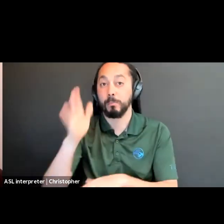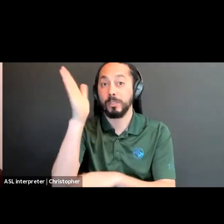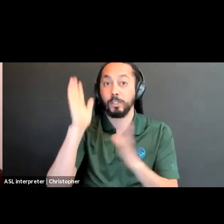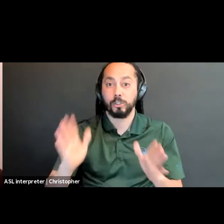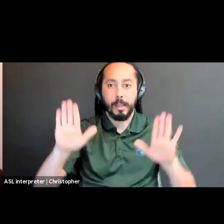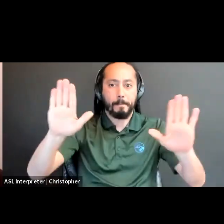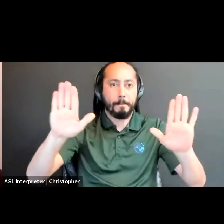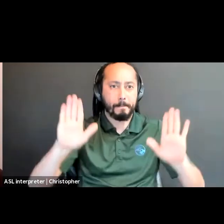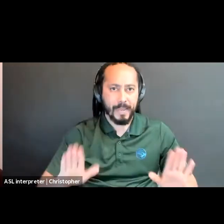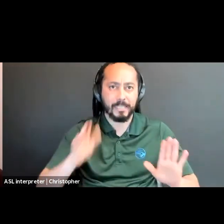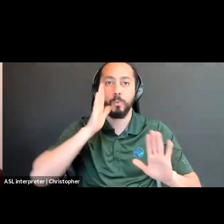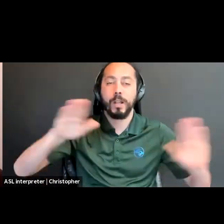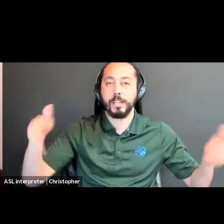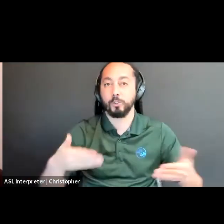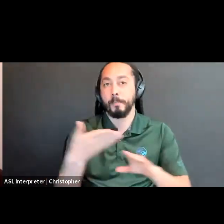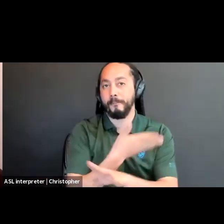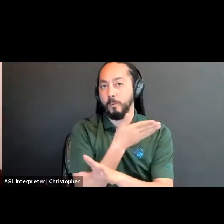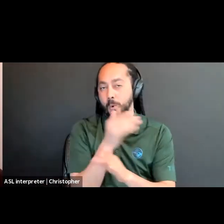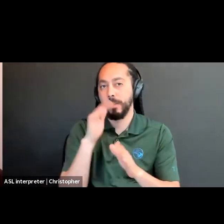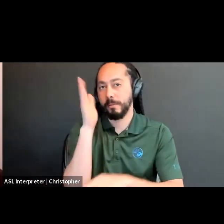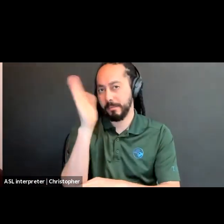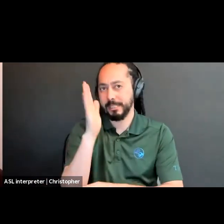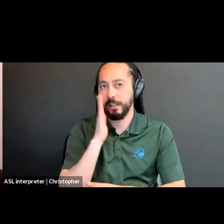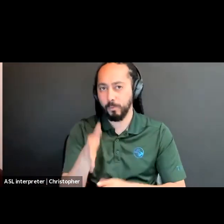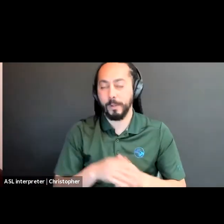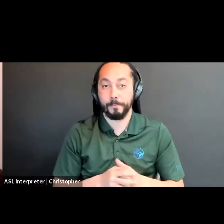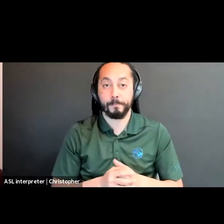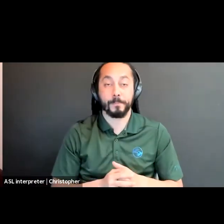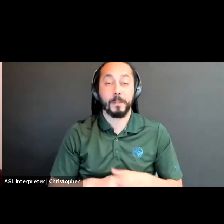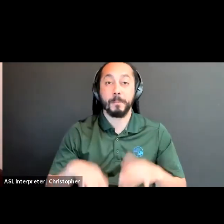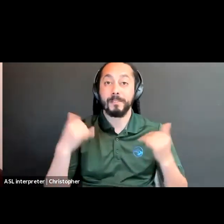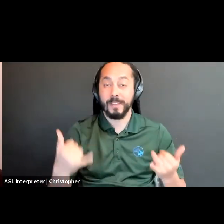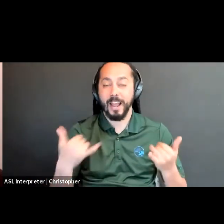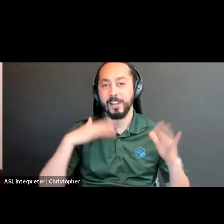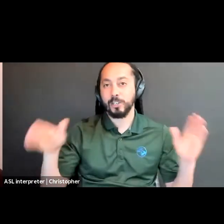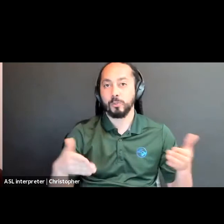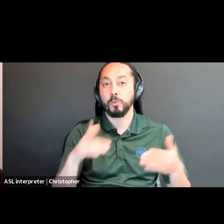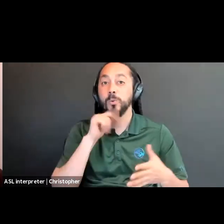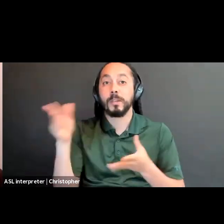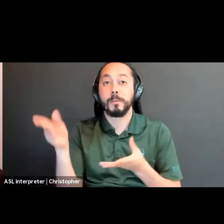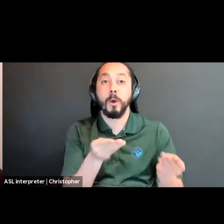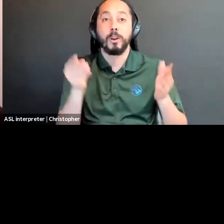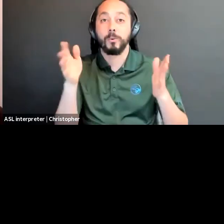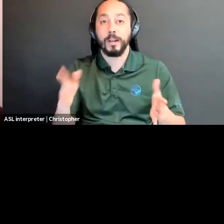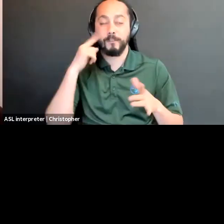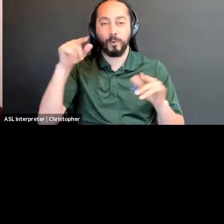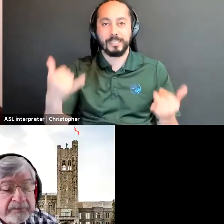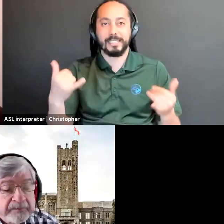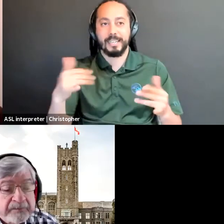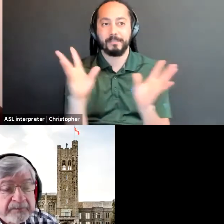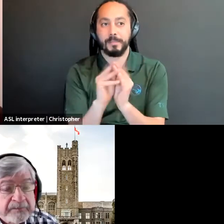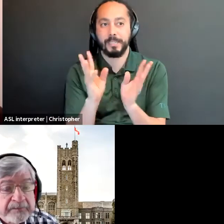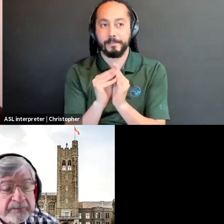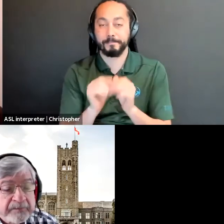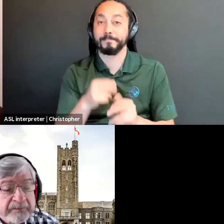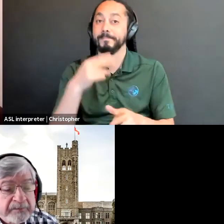they present. At this time, I'd like to introduce the moderator for today's webinar.